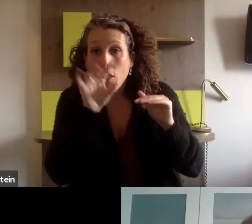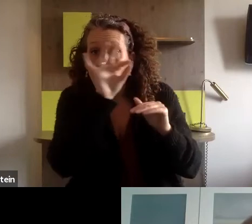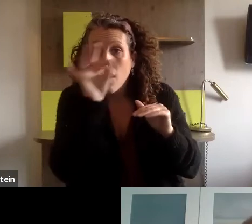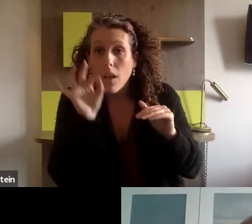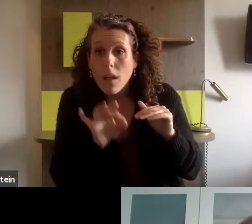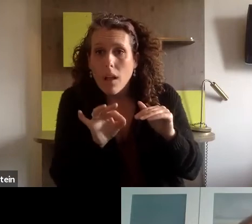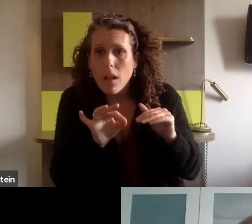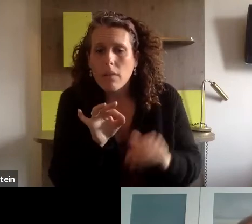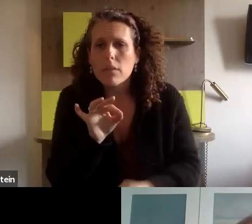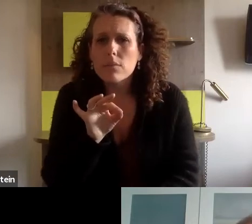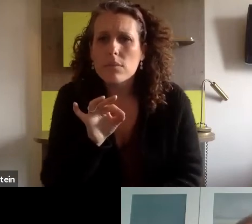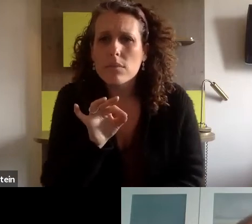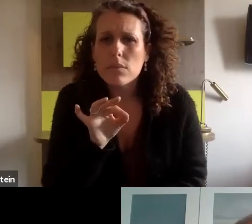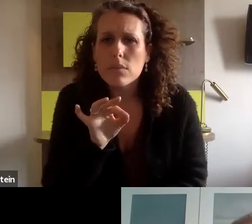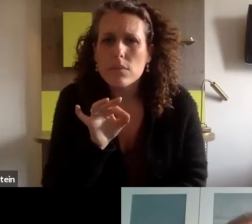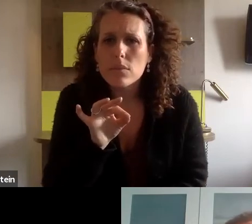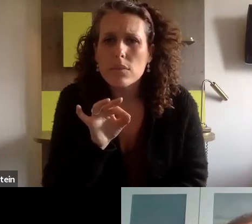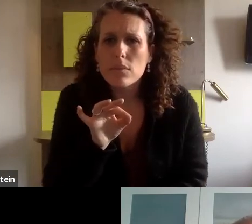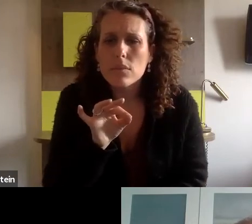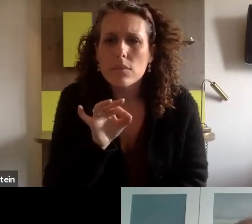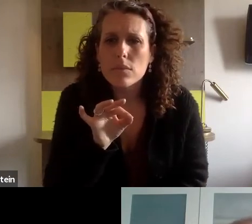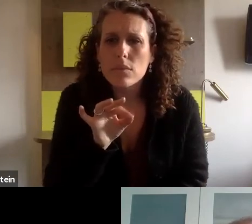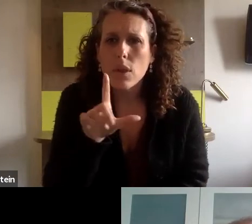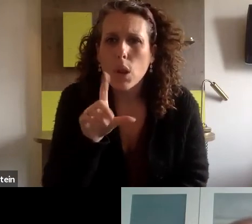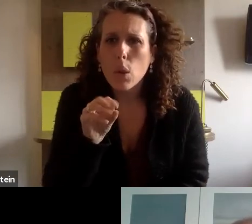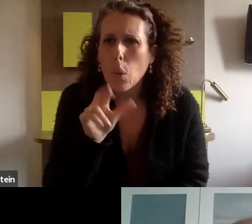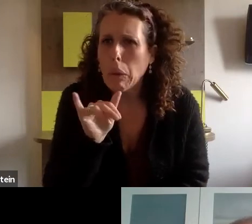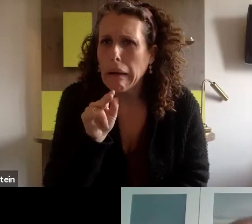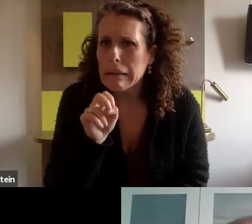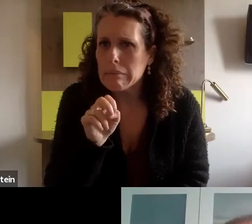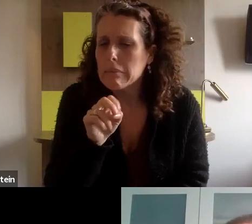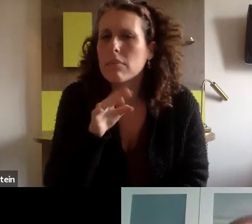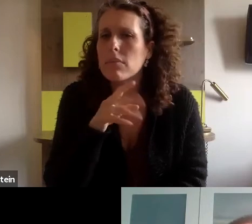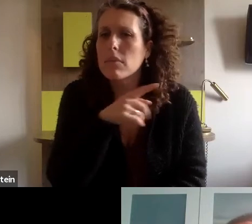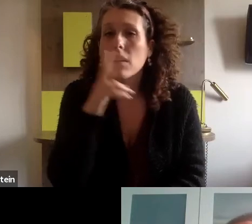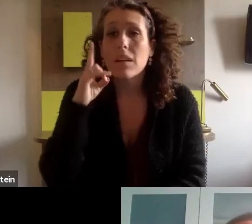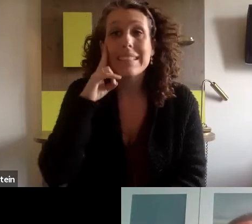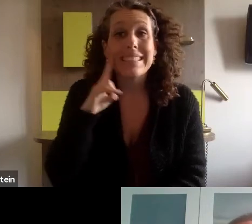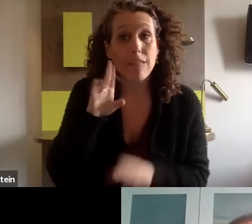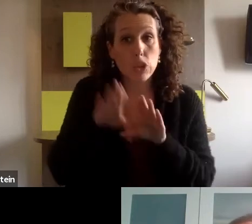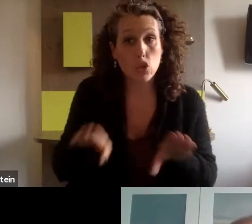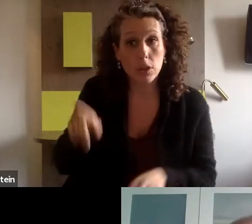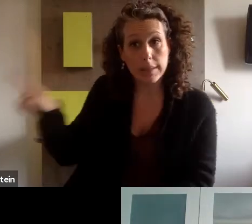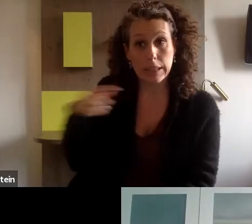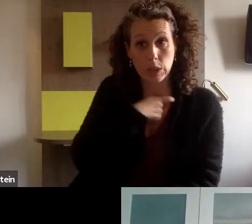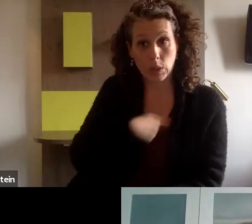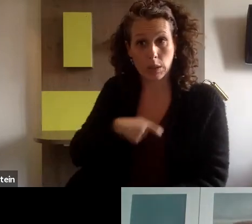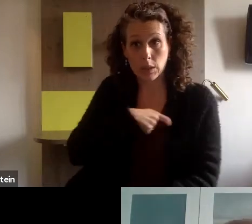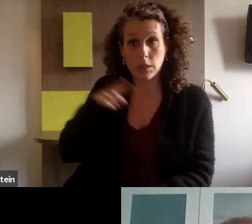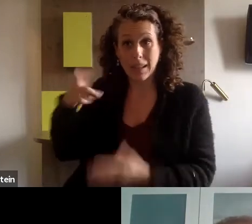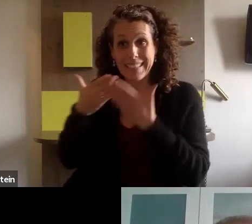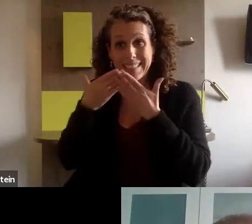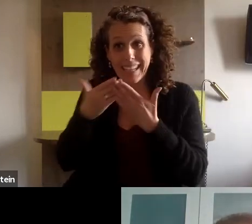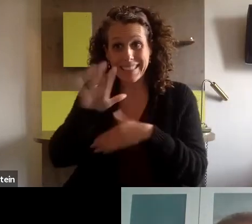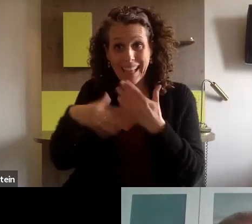Lorena, who just asks, do deaf children in Switzerland study sign language at